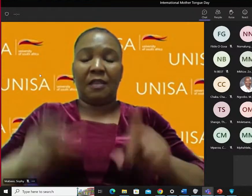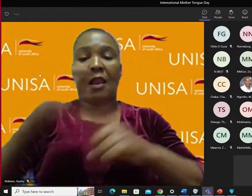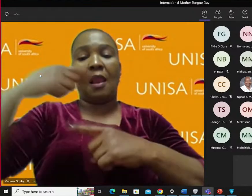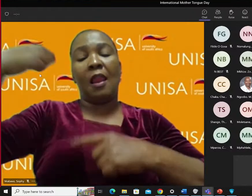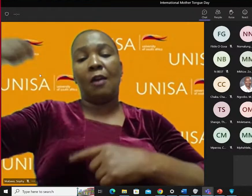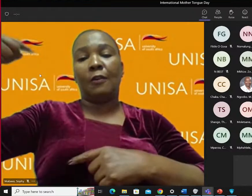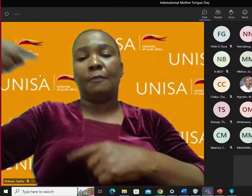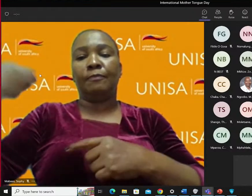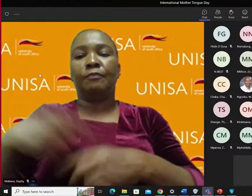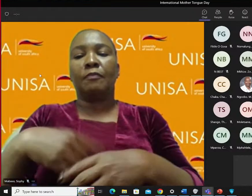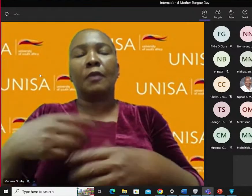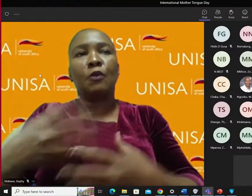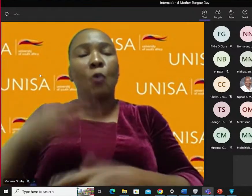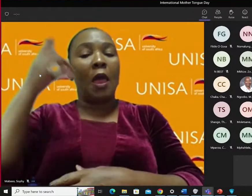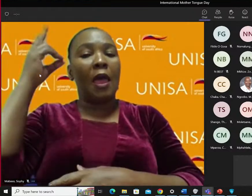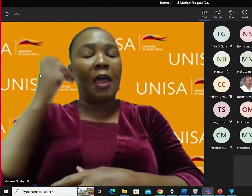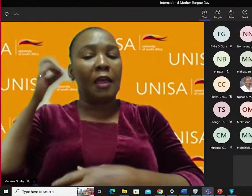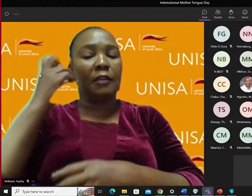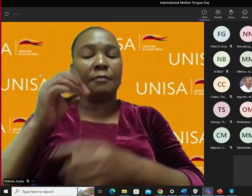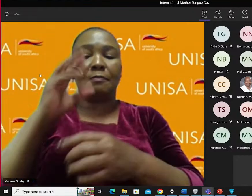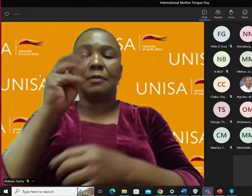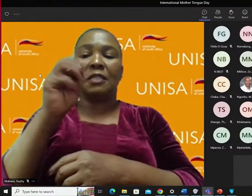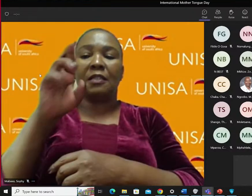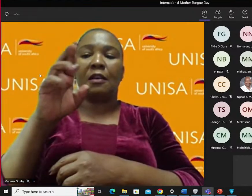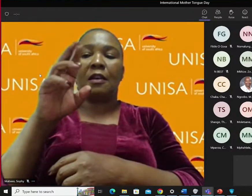You've heard Mr. Cooper here